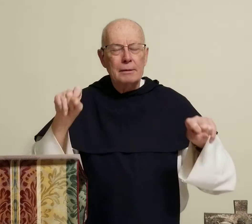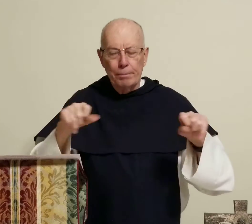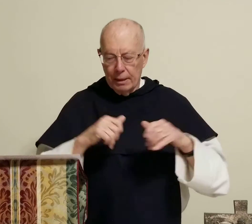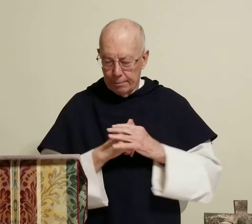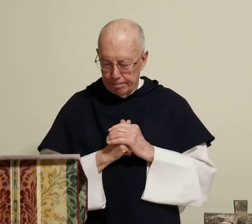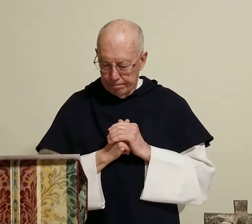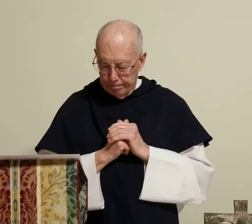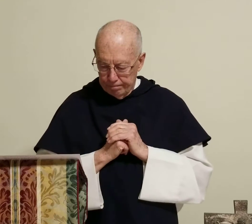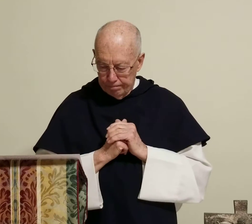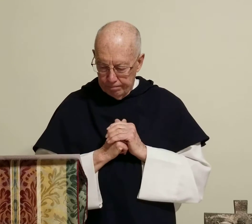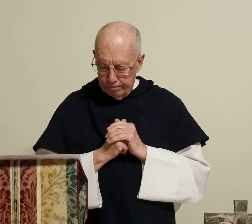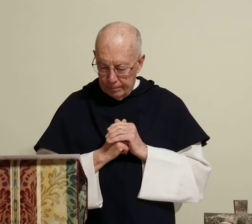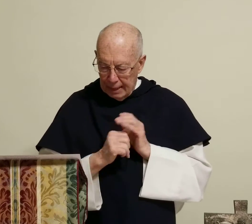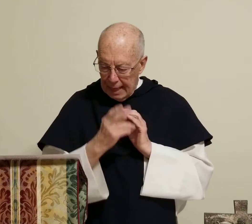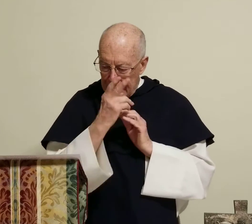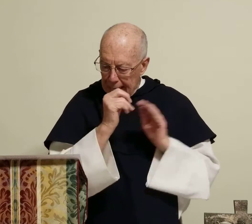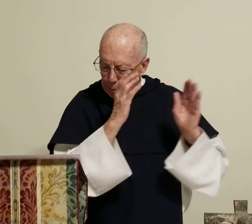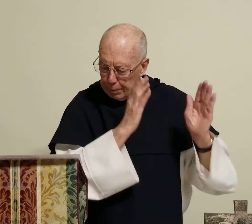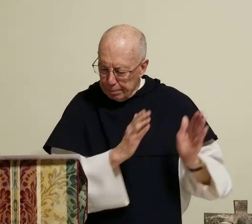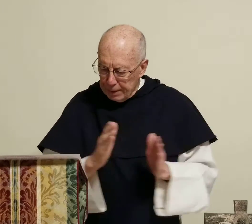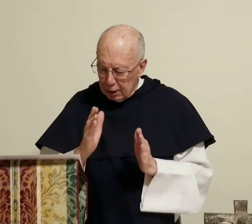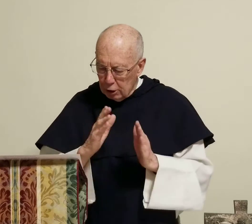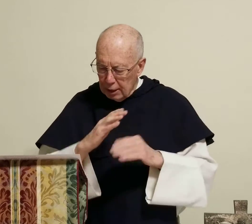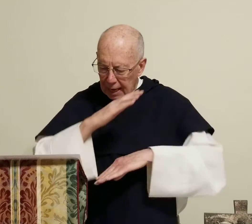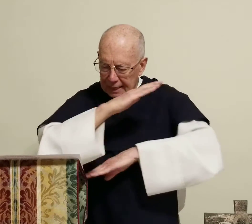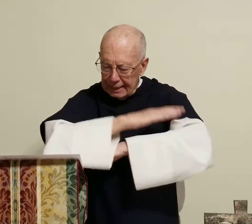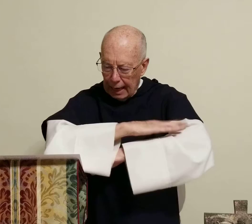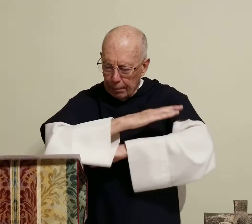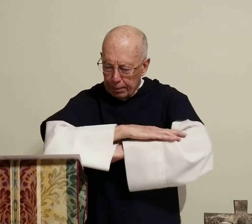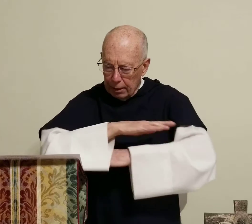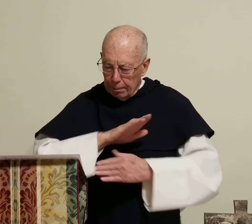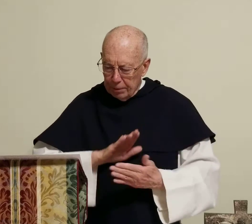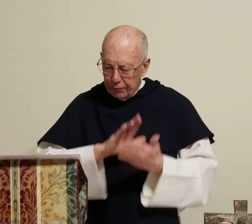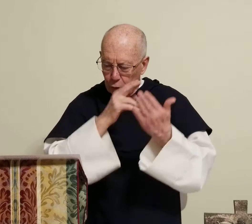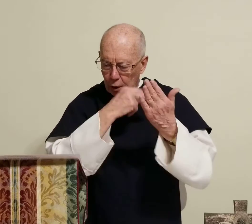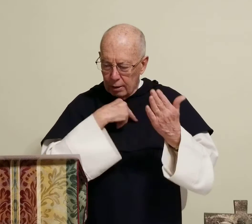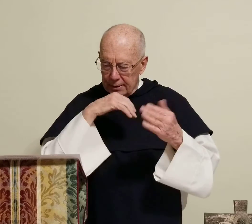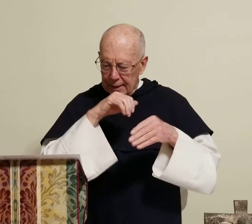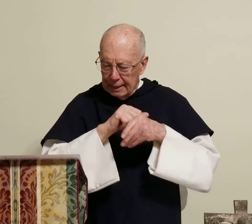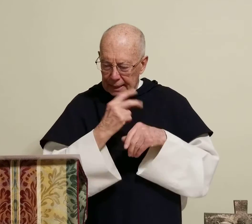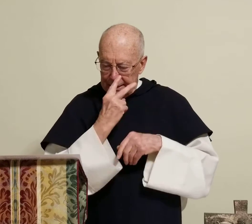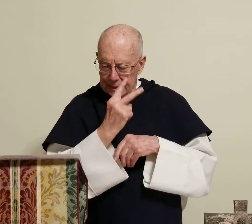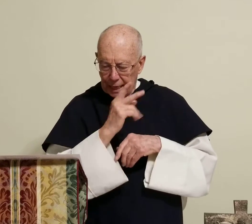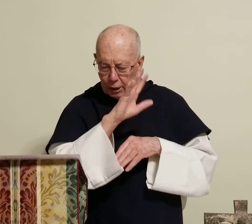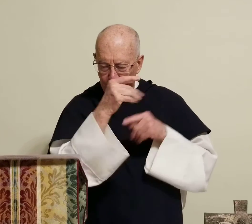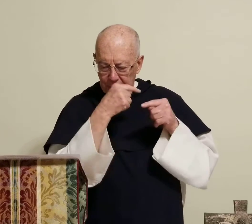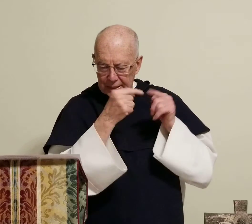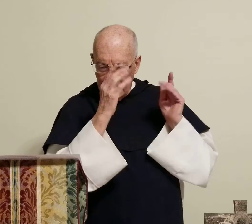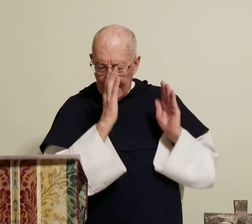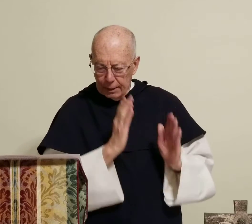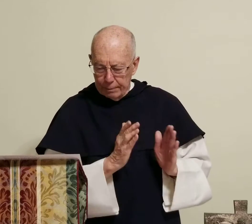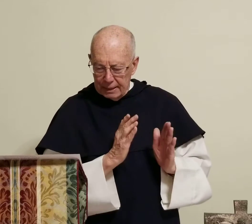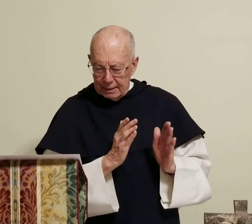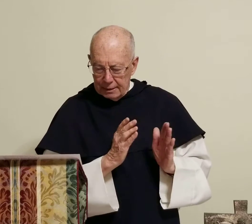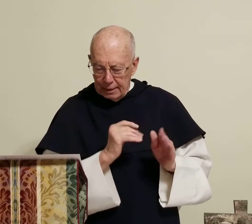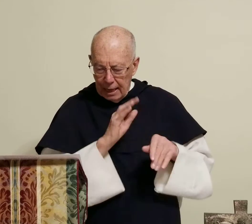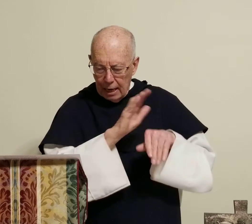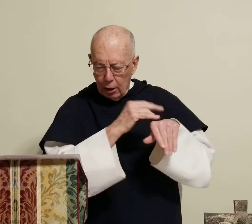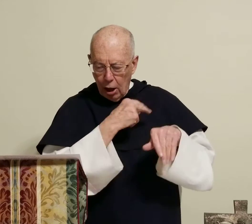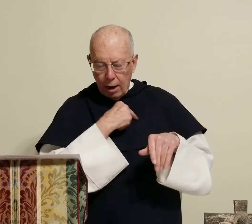possible. He prepared a table before His son of His enemy, God